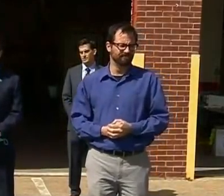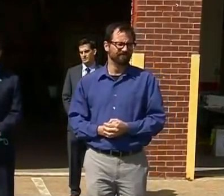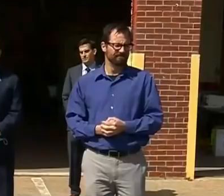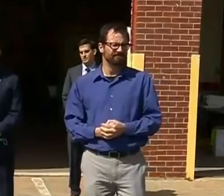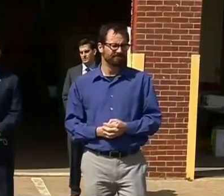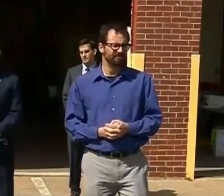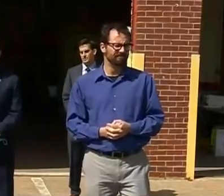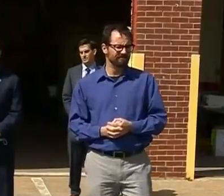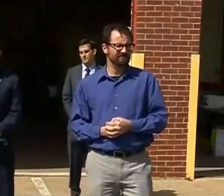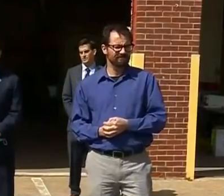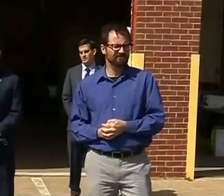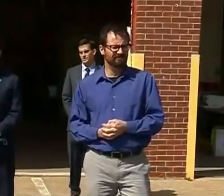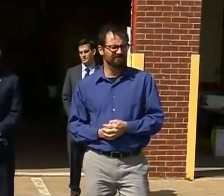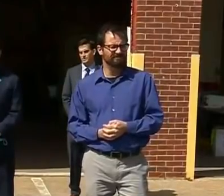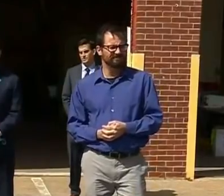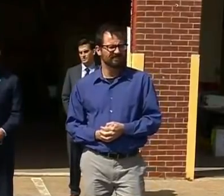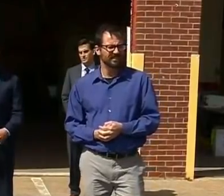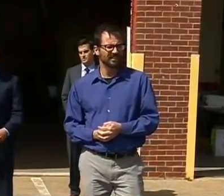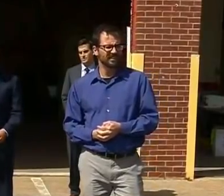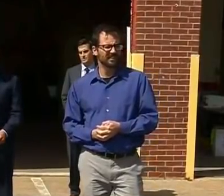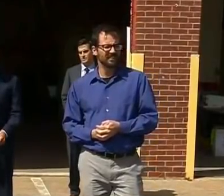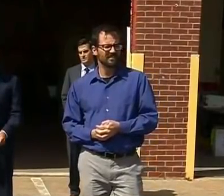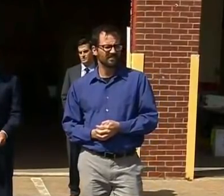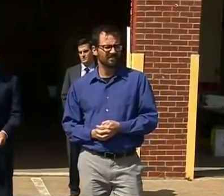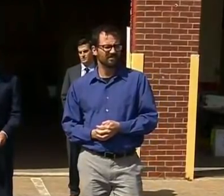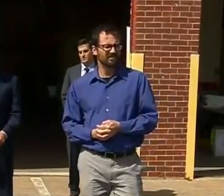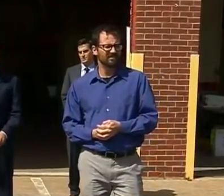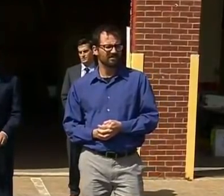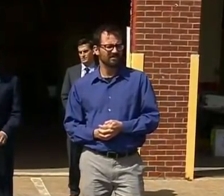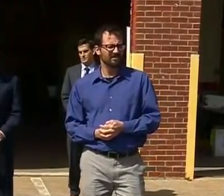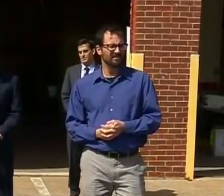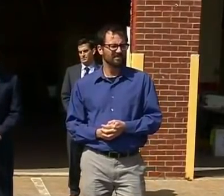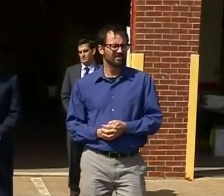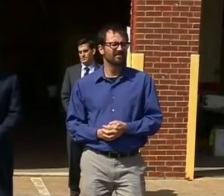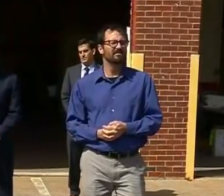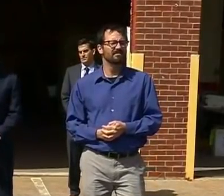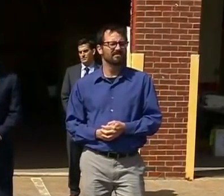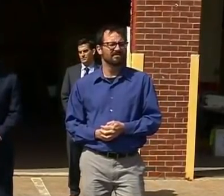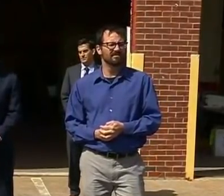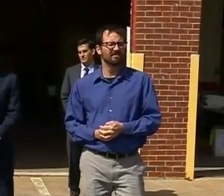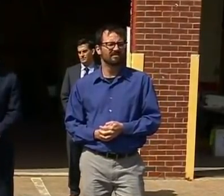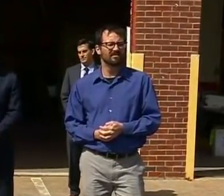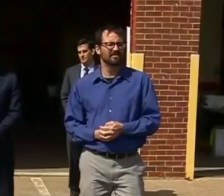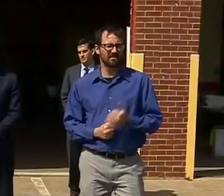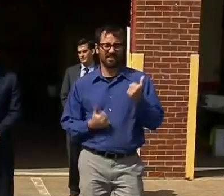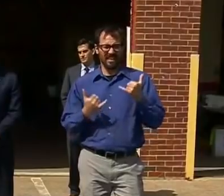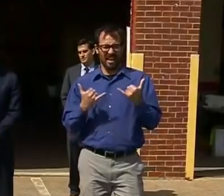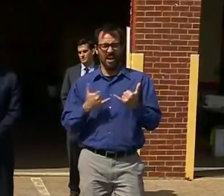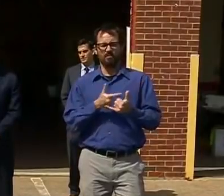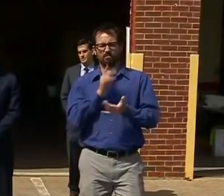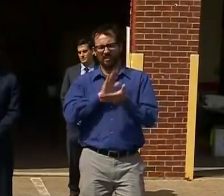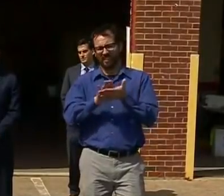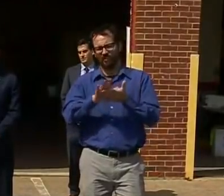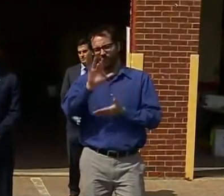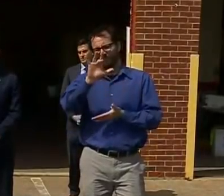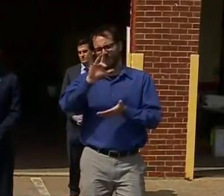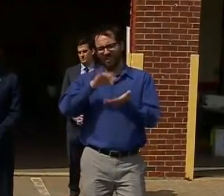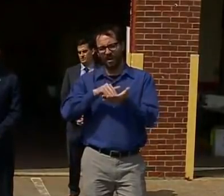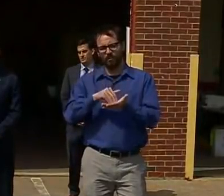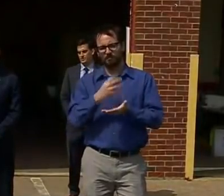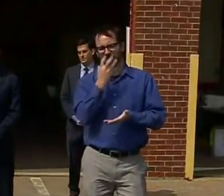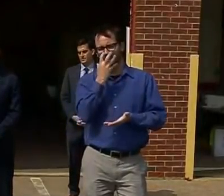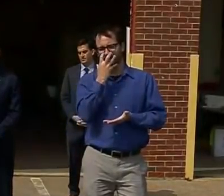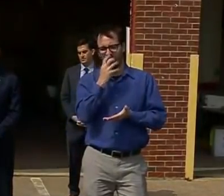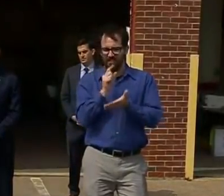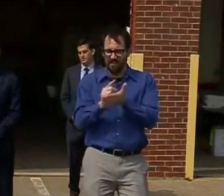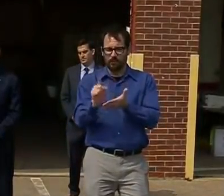week. We expect that it will go to 45. This system and other tools will enable that growth and